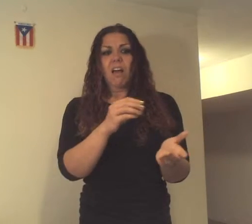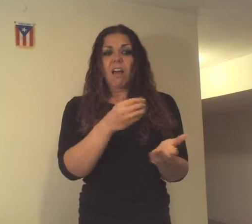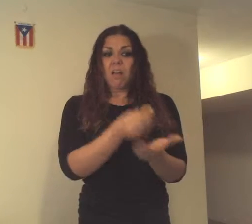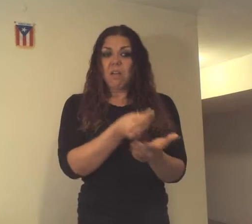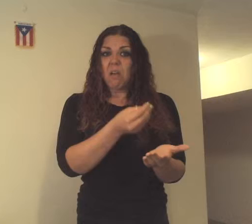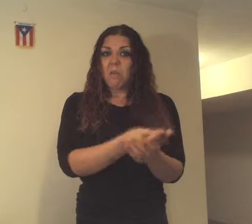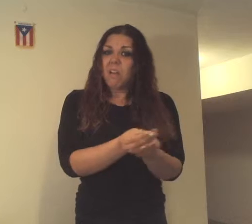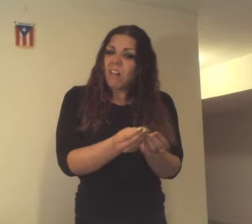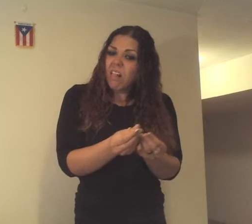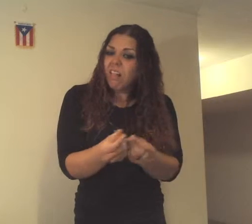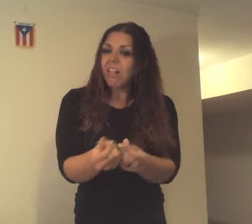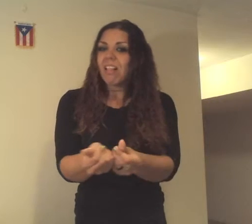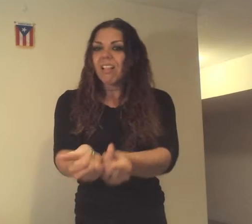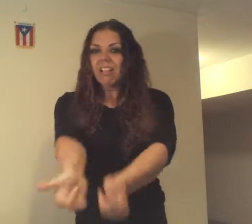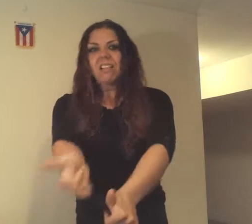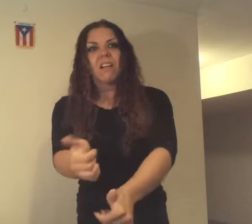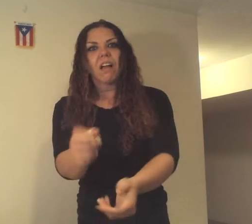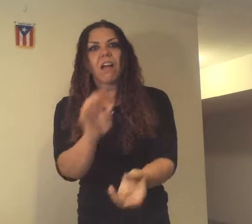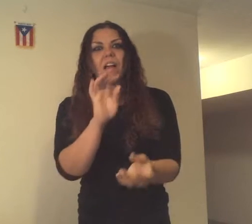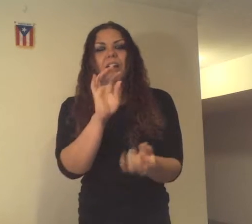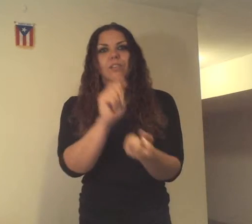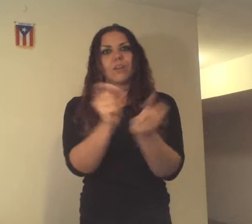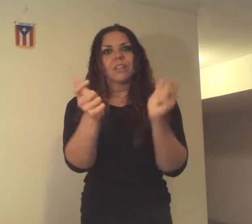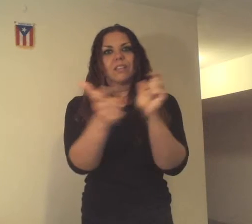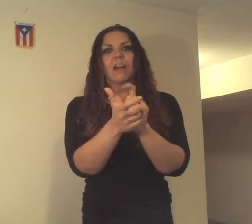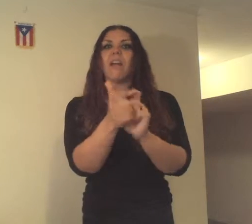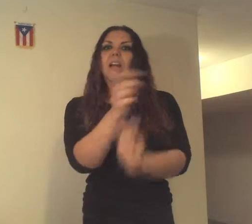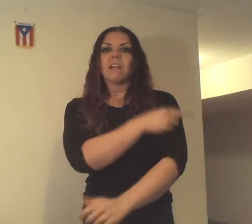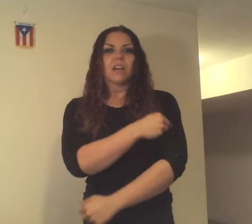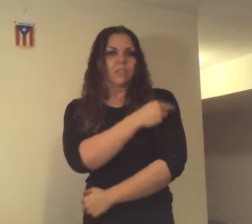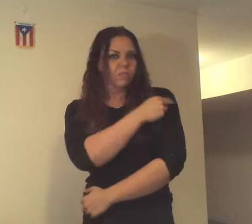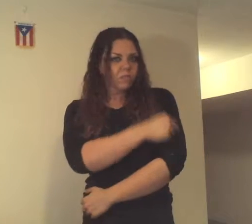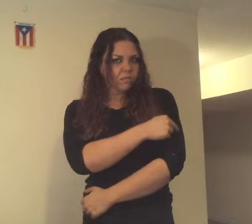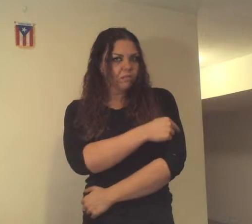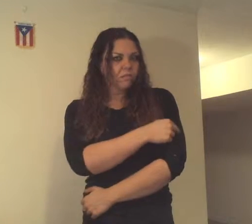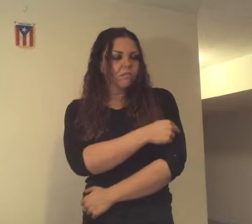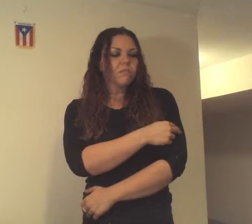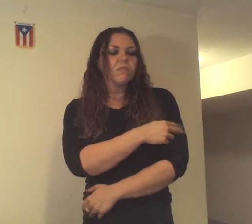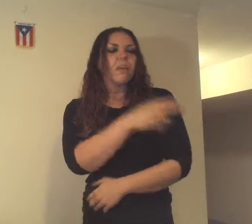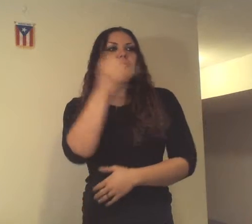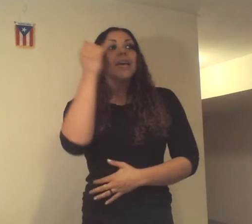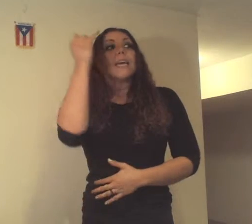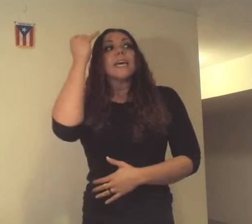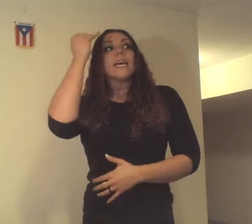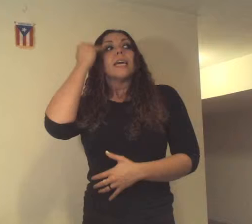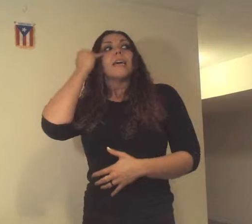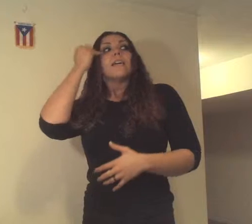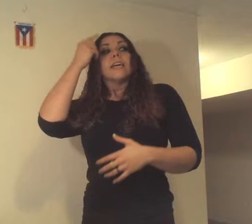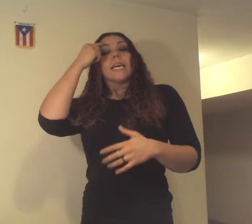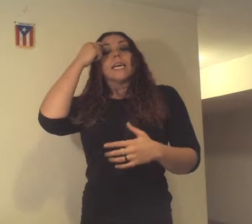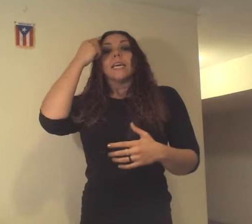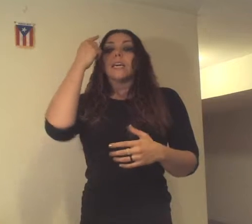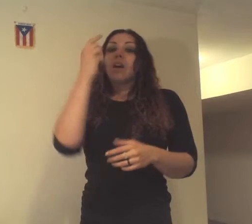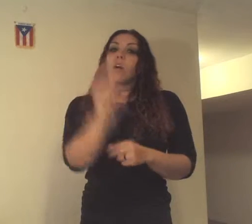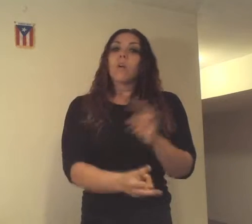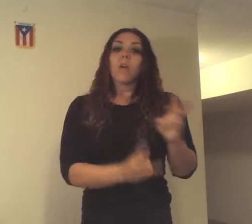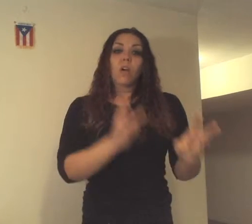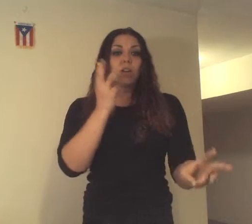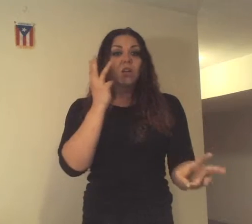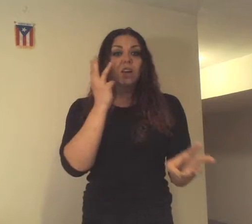hospital. It's a big labor-intensive effort. If you think about the worldwide burden of trying to talk